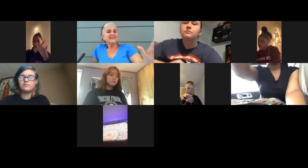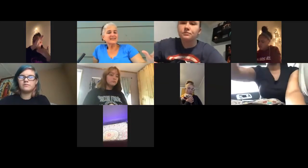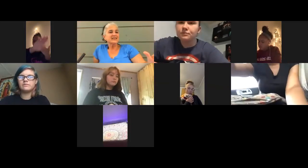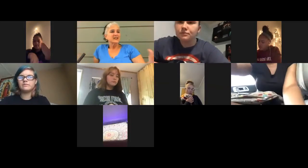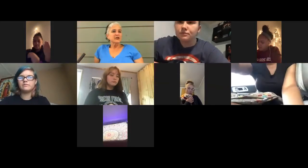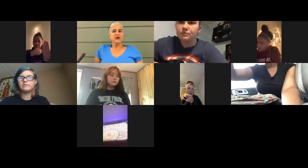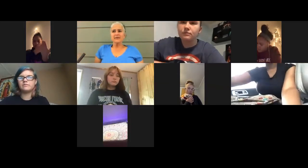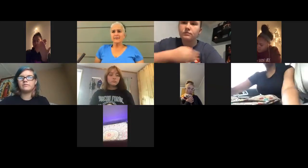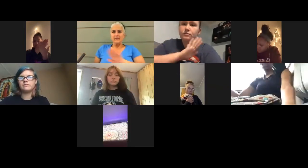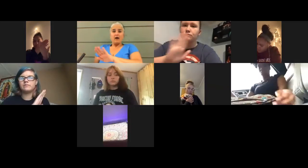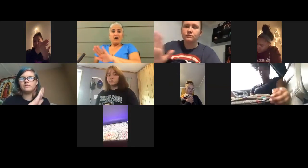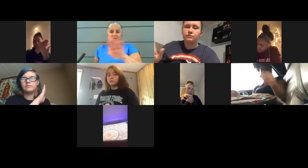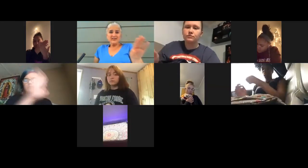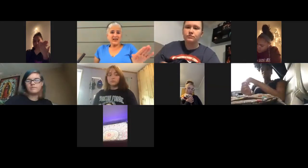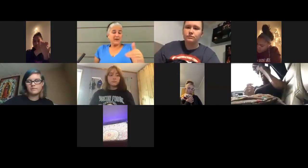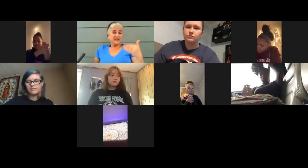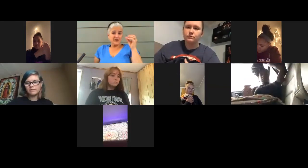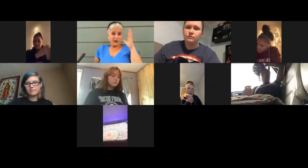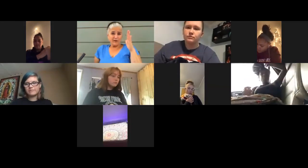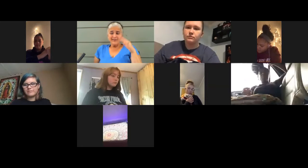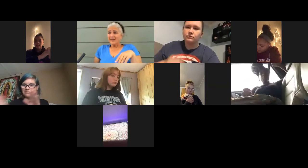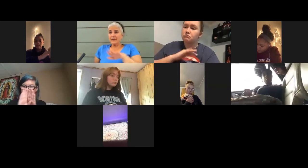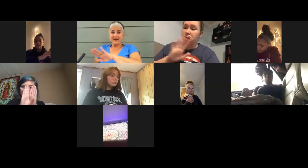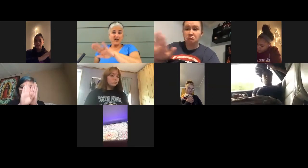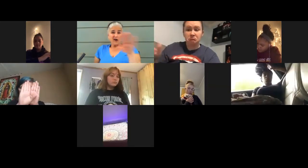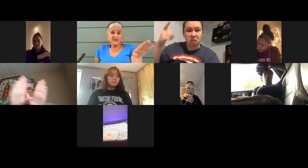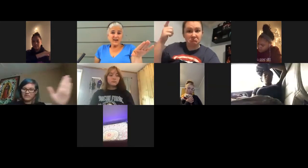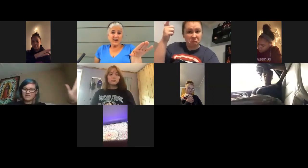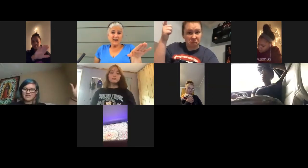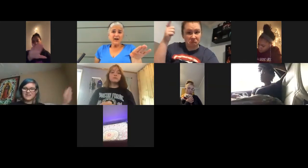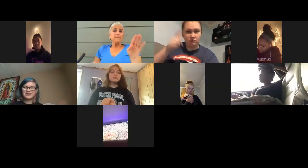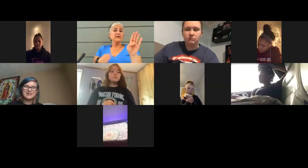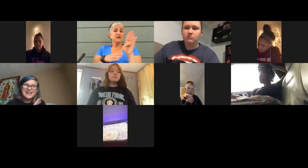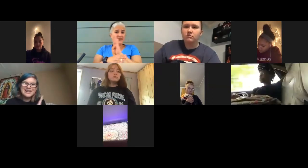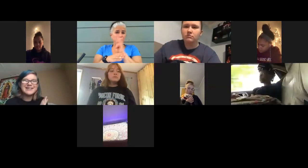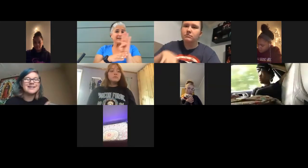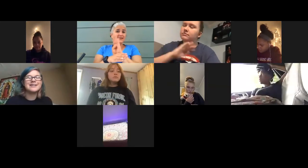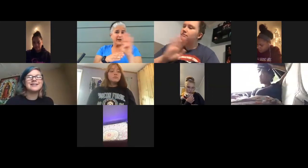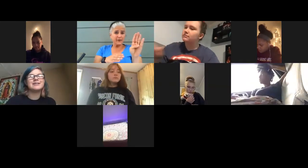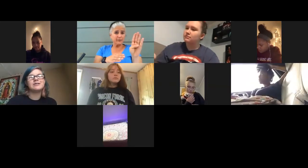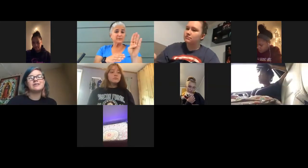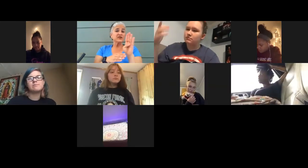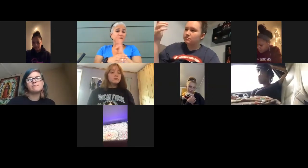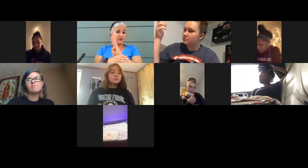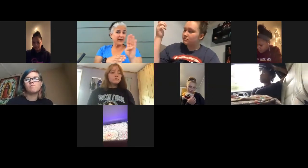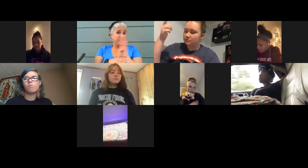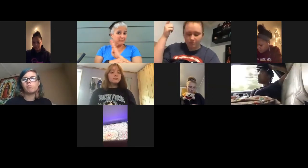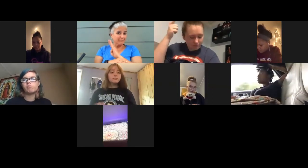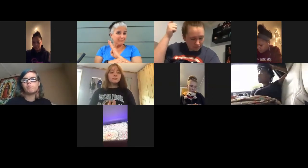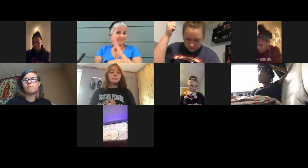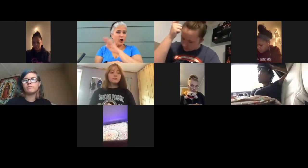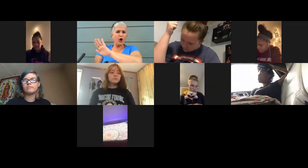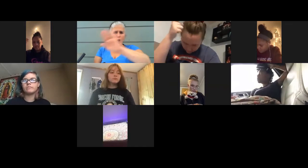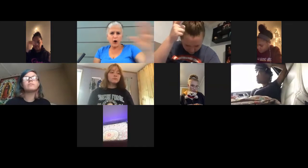did this, you're talking about all, like if I'm a teacher, I'd be like, all y'all better start getting your act together, which means you better start